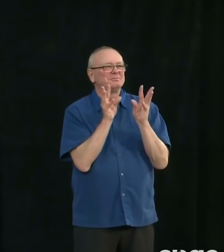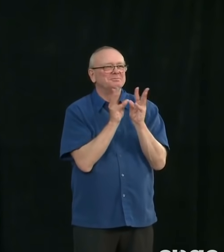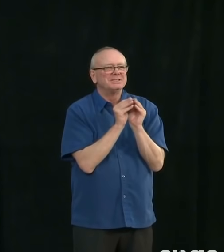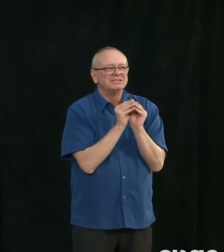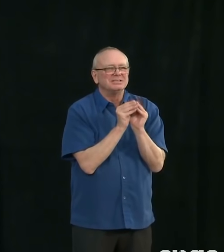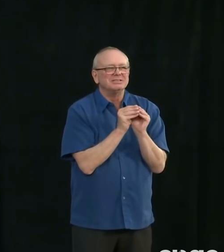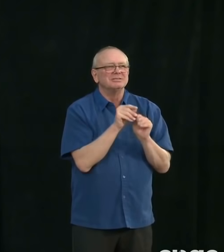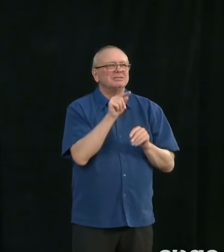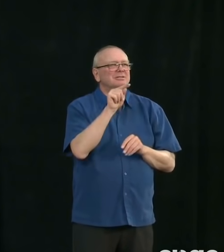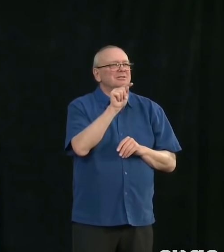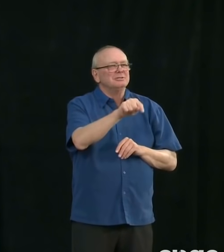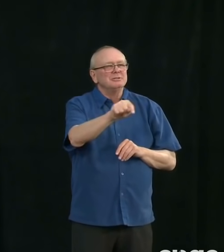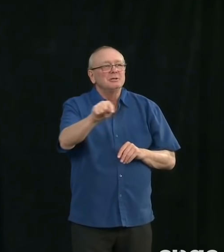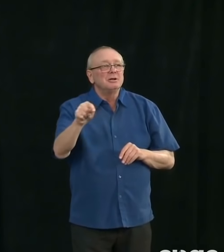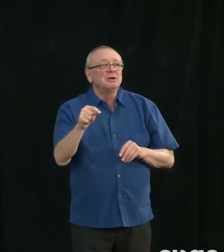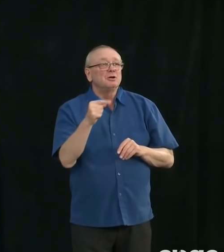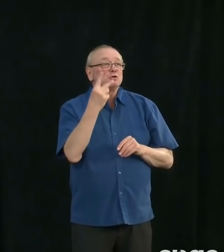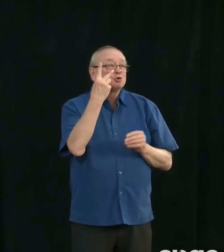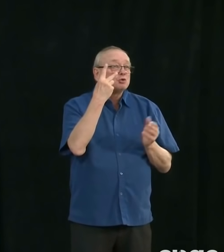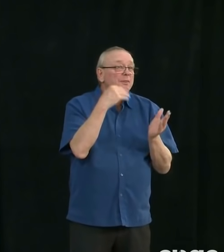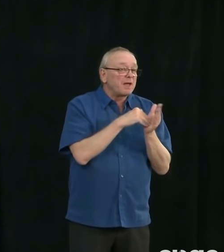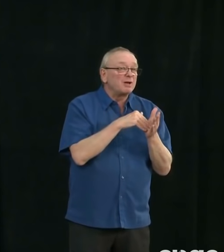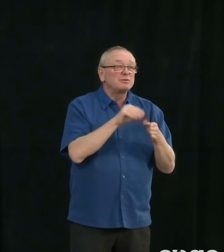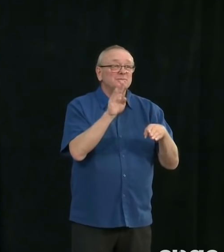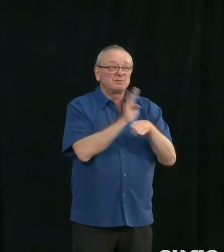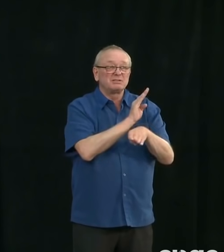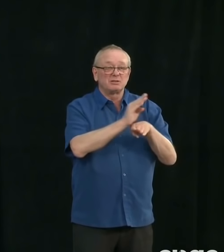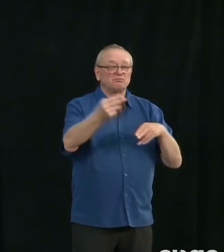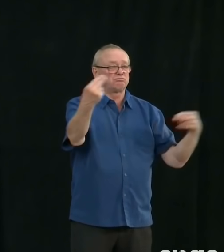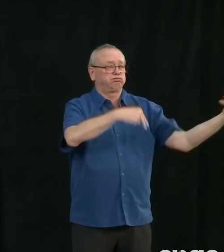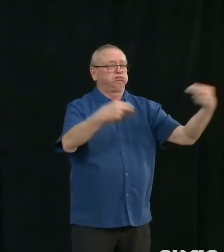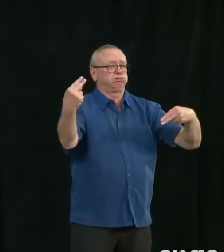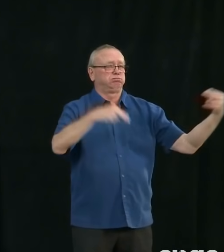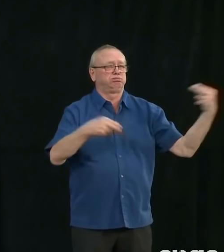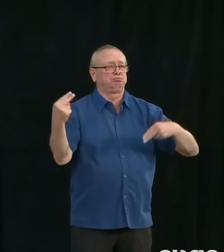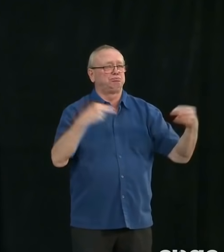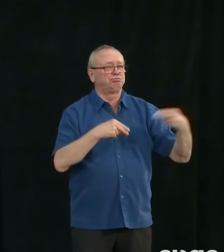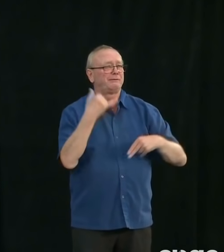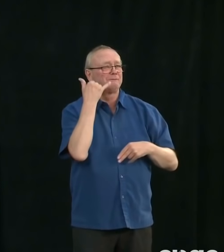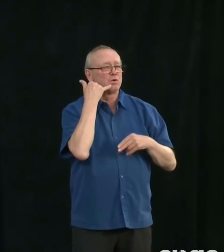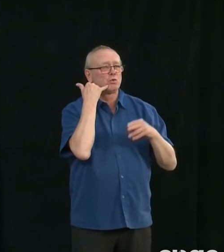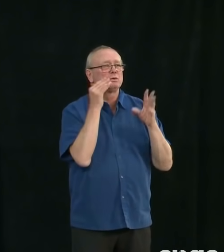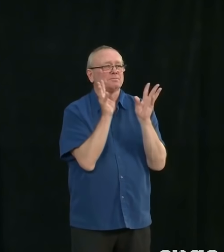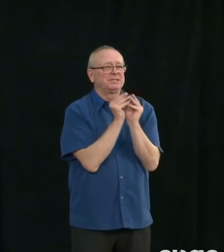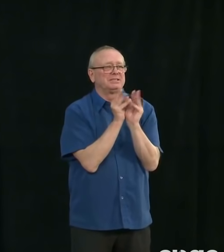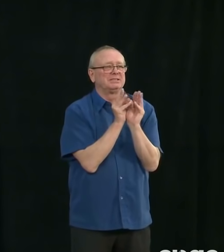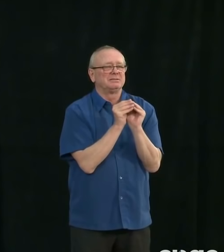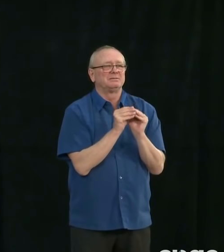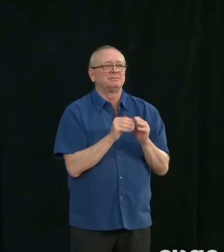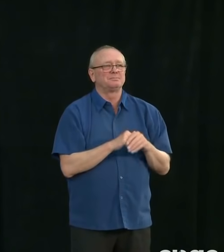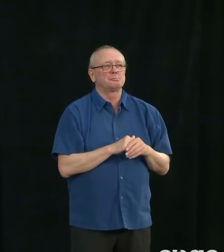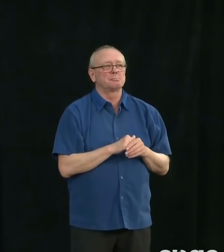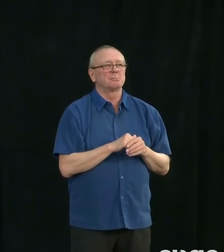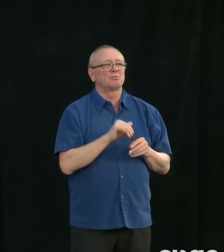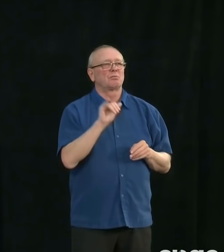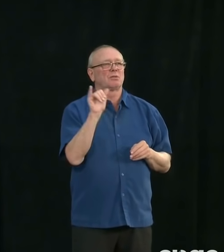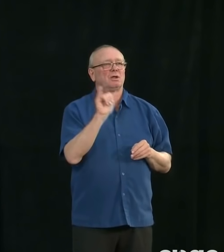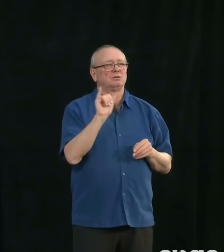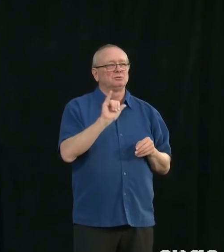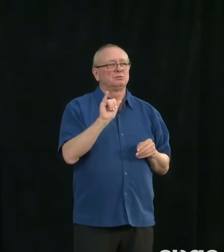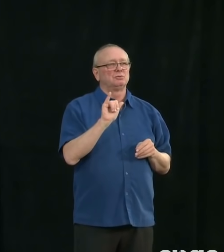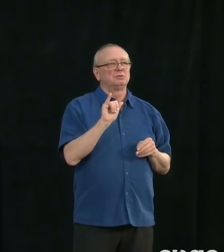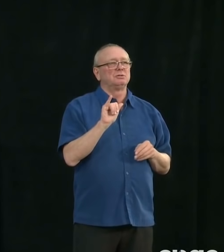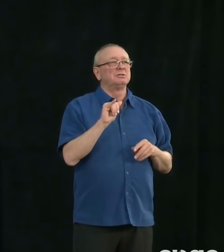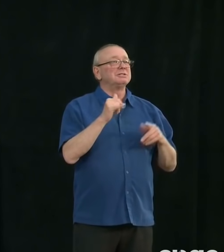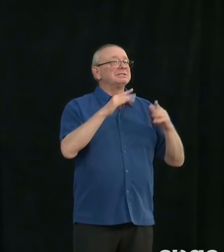about 2,000 businesses attended the town hall, as well as there was a town hall with municipal leaders throughout